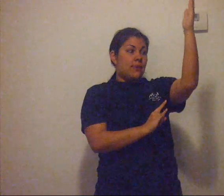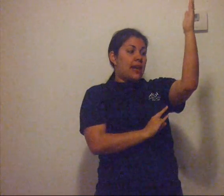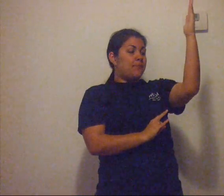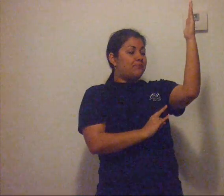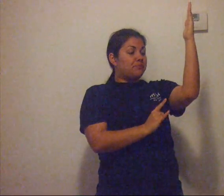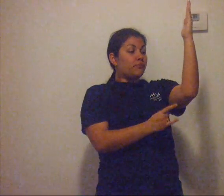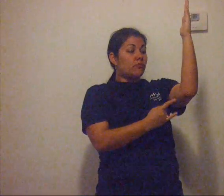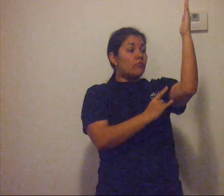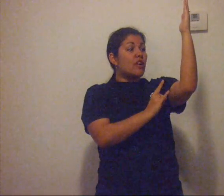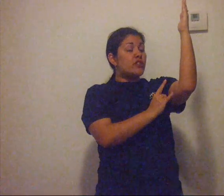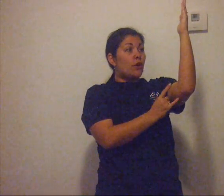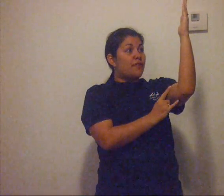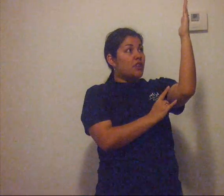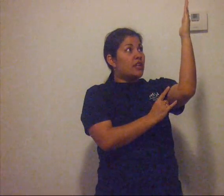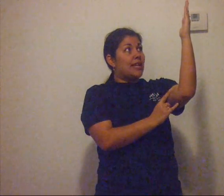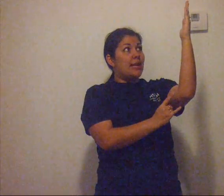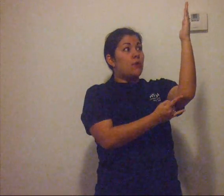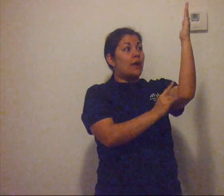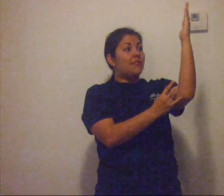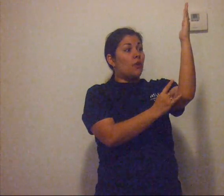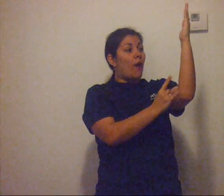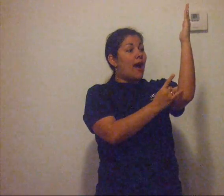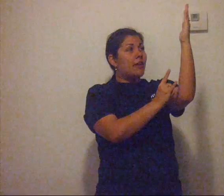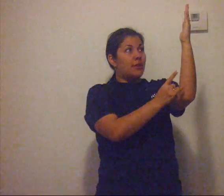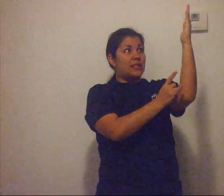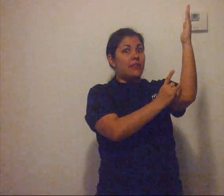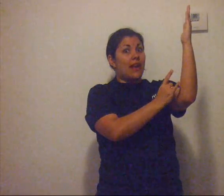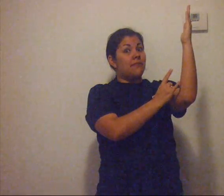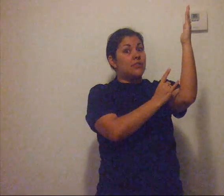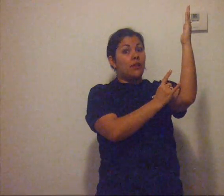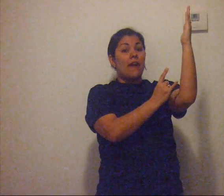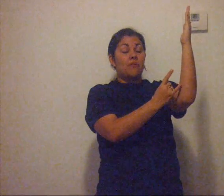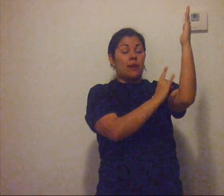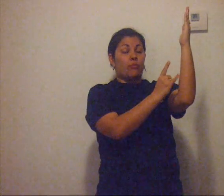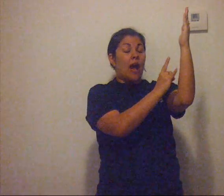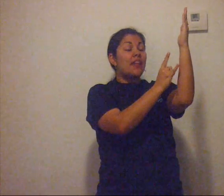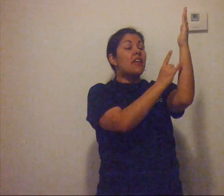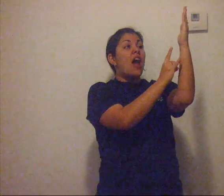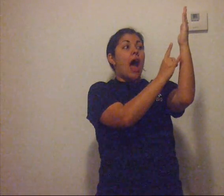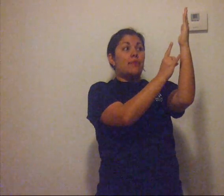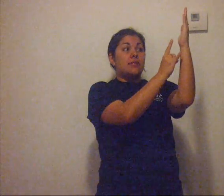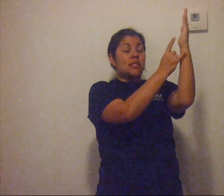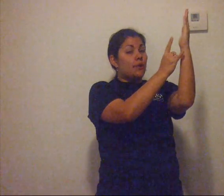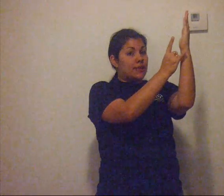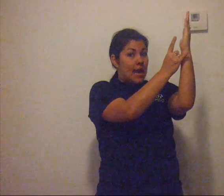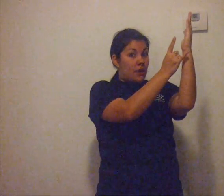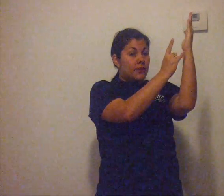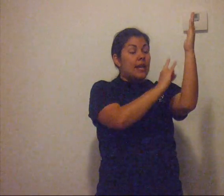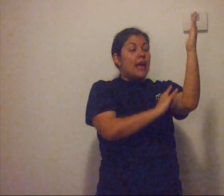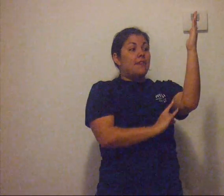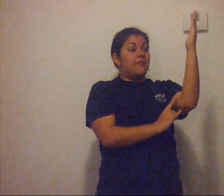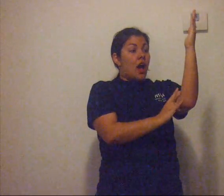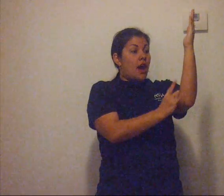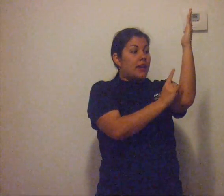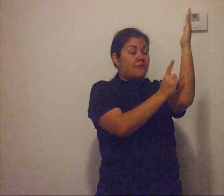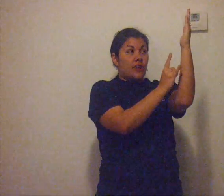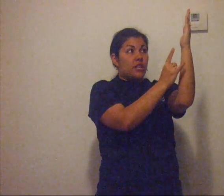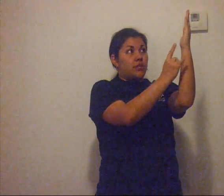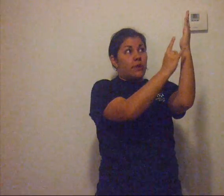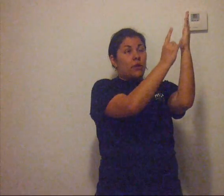guesstimate. So if they're going to keep going for a while and you can tell they still have a big breath, I would slow it down. If not, if they're going to do it a